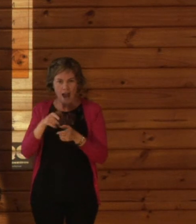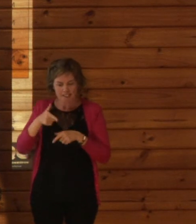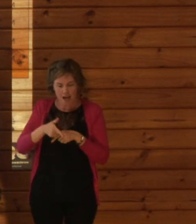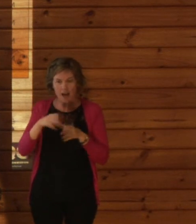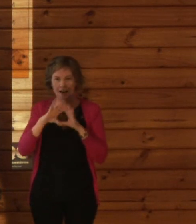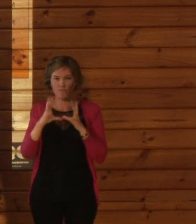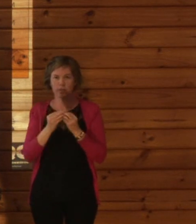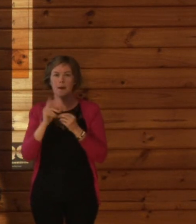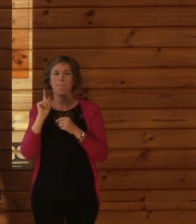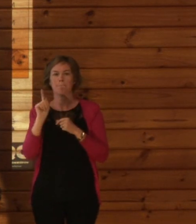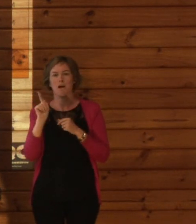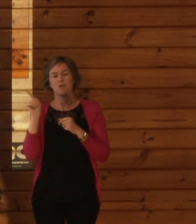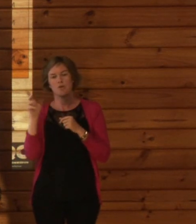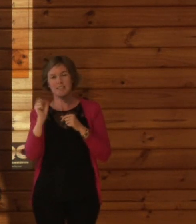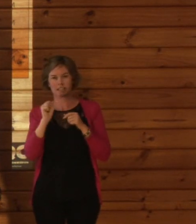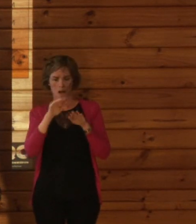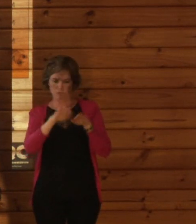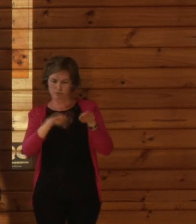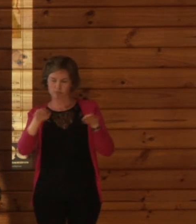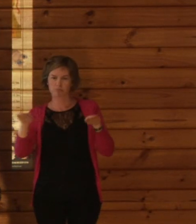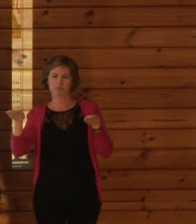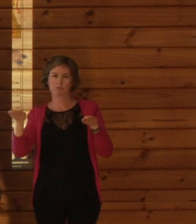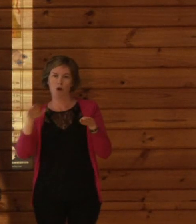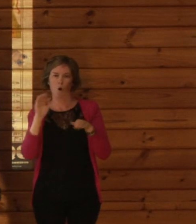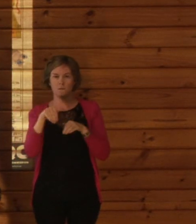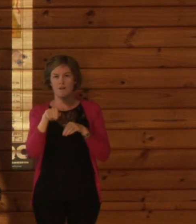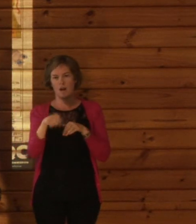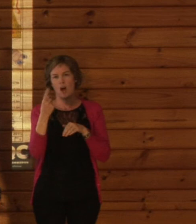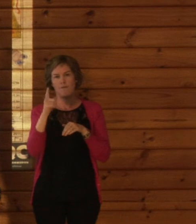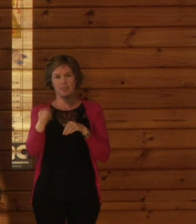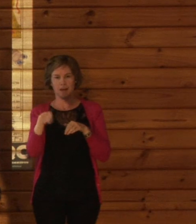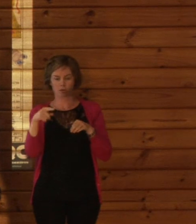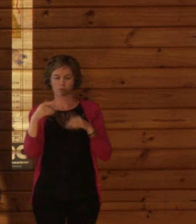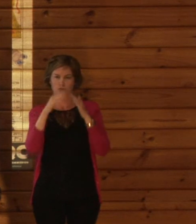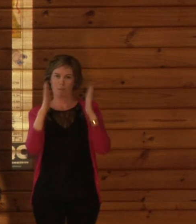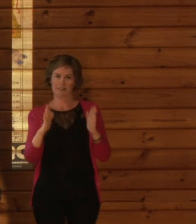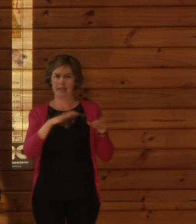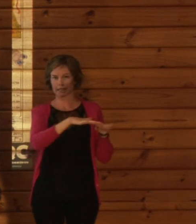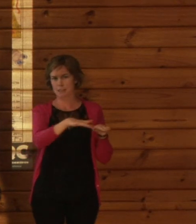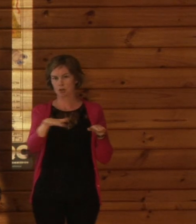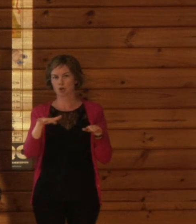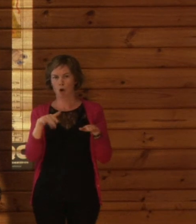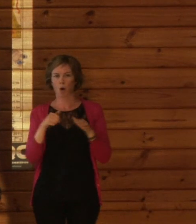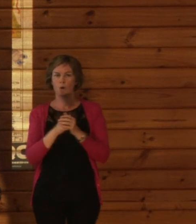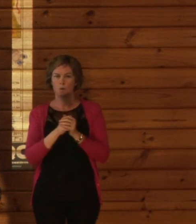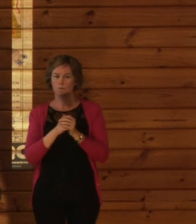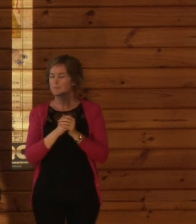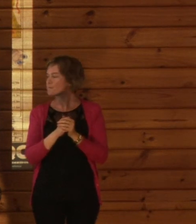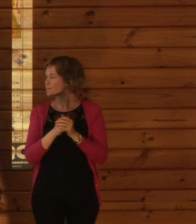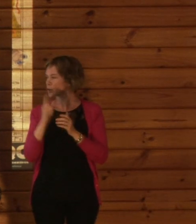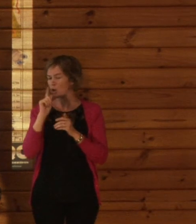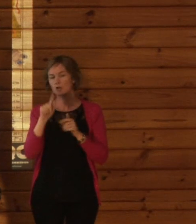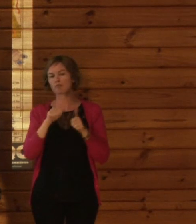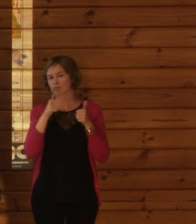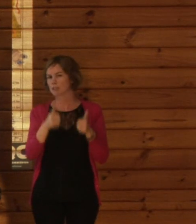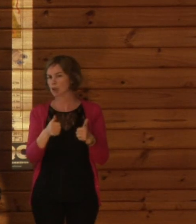resolution. We've calibrated against survey data and it looks pretty good. So this shows us the patterns of